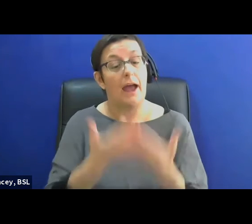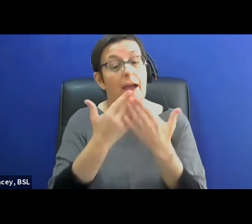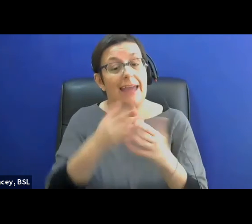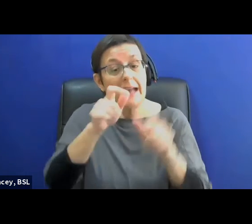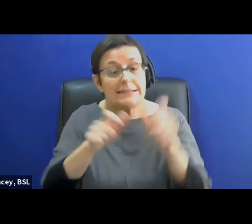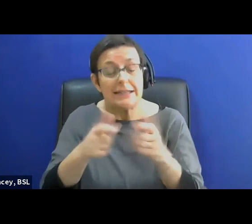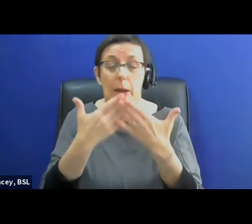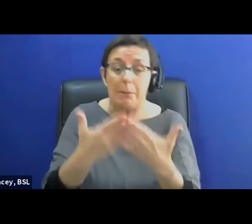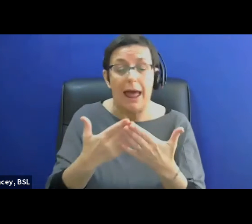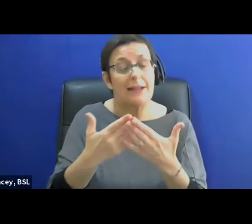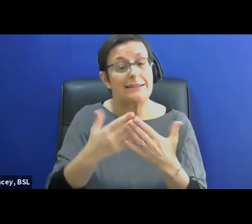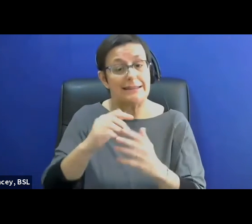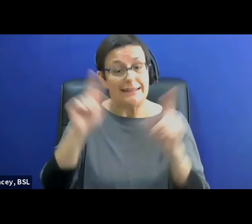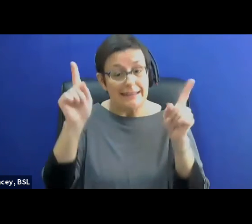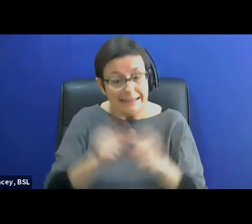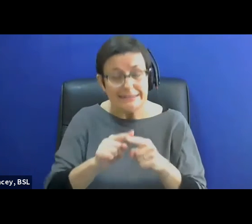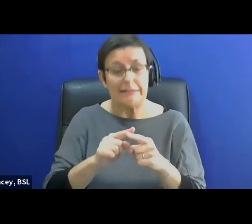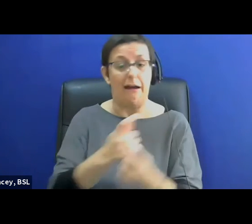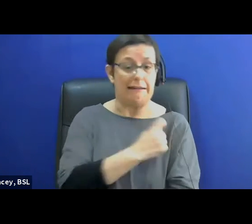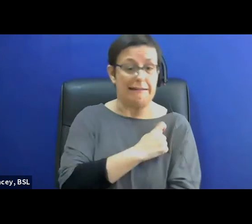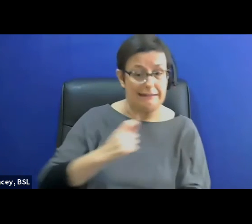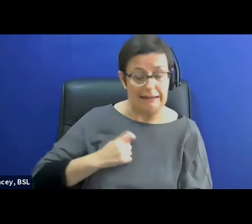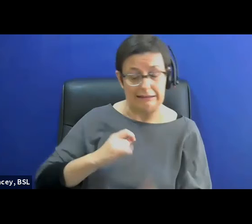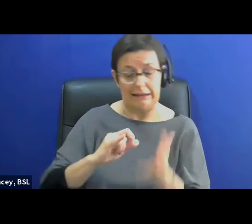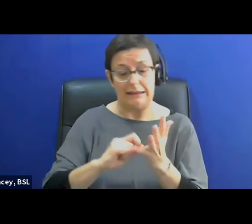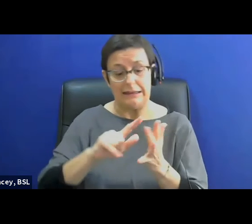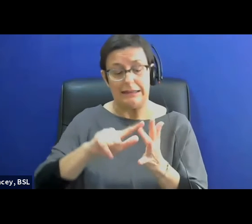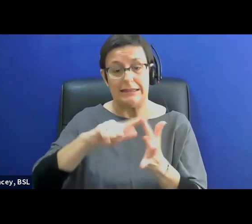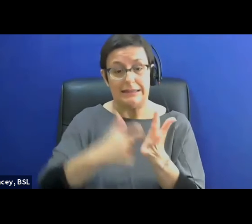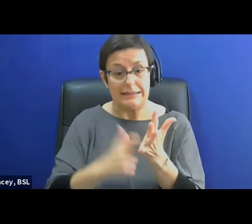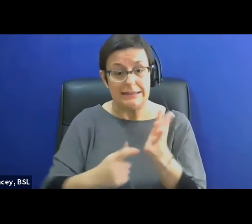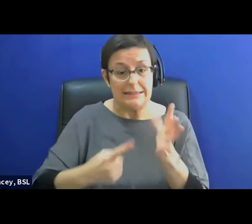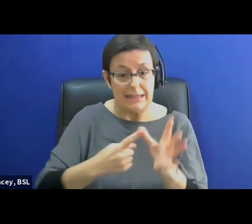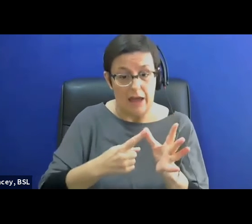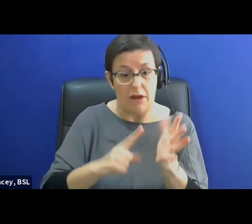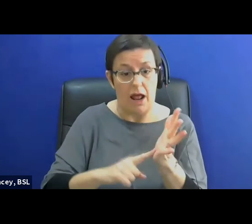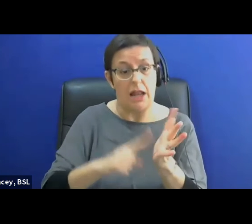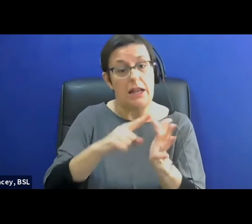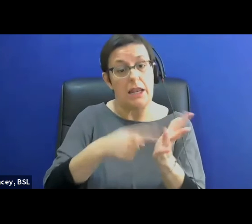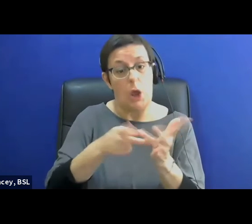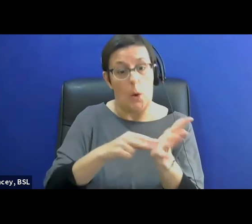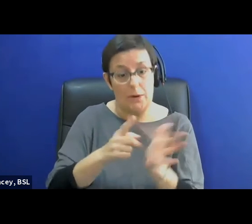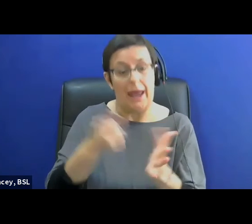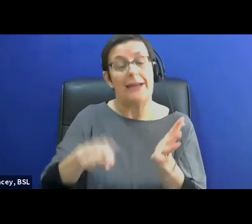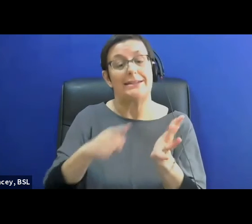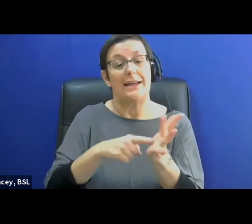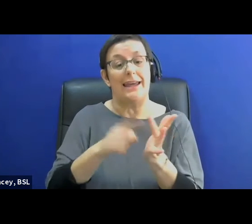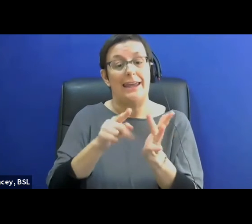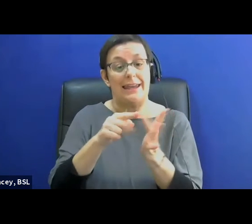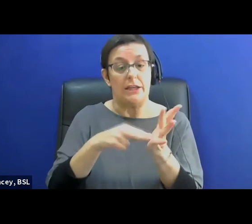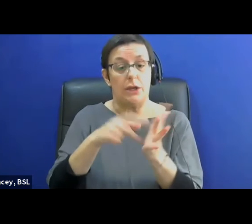Sierra Leone, and Indonesia, and we are here today to talk about our first case study in Mongolia. Next slide, please.